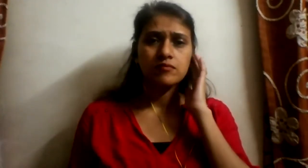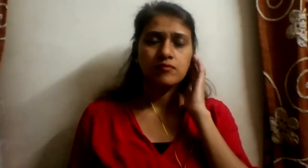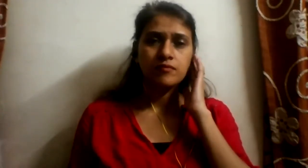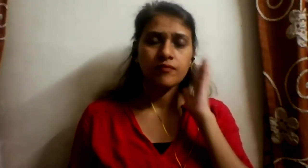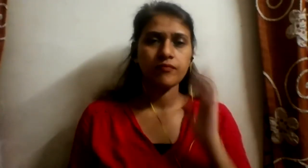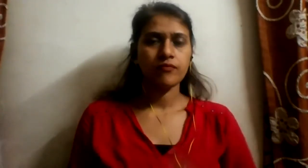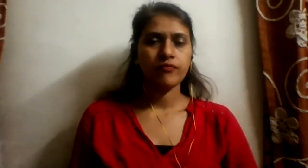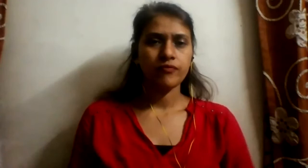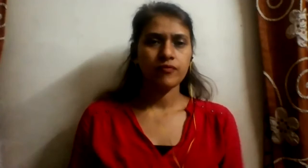was incompetent.